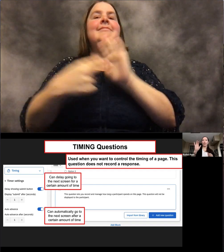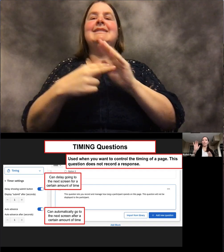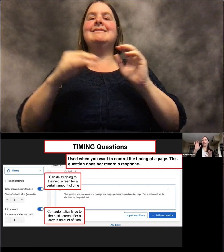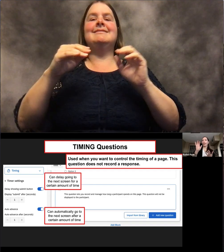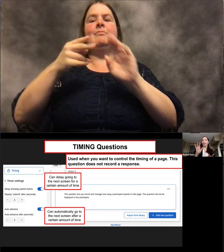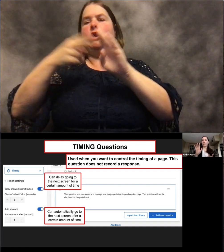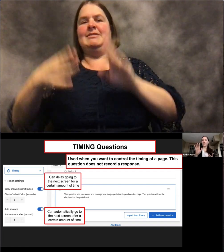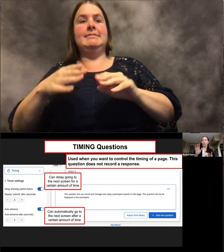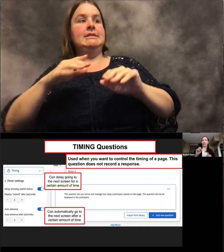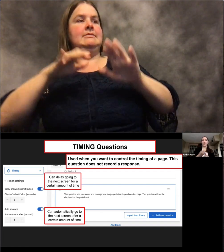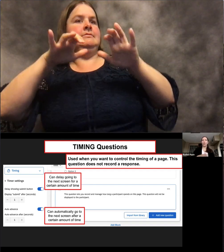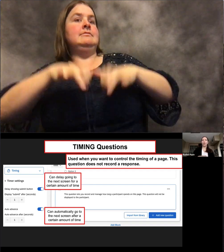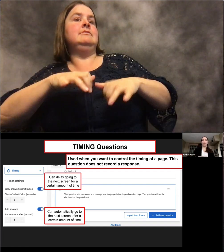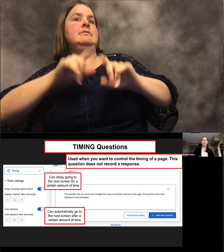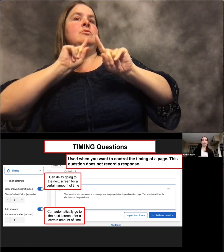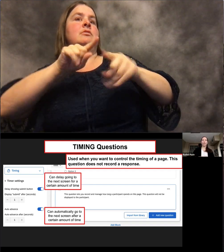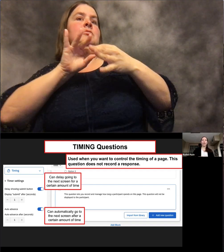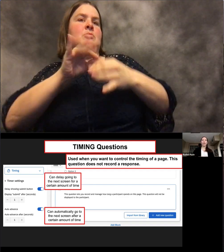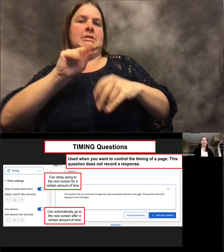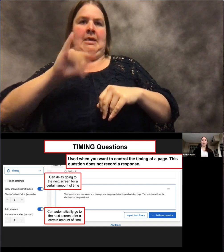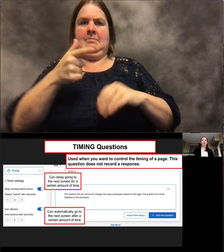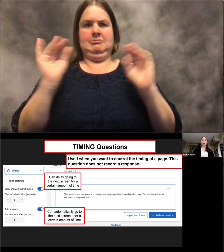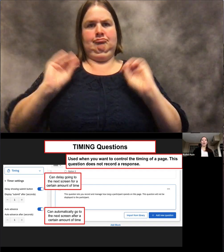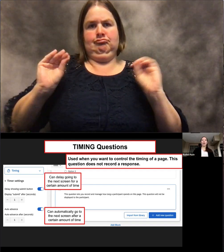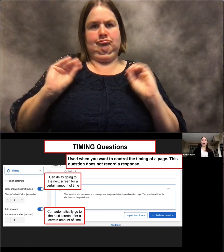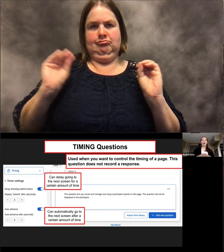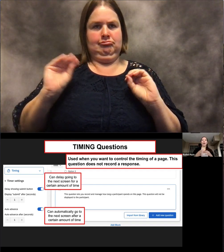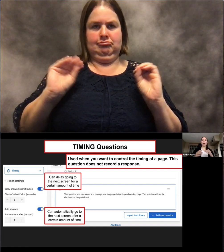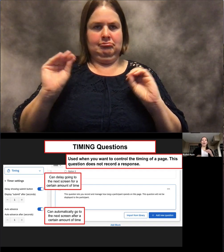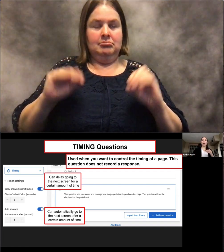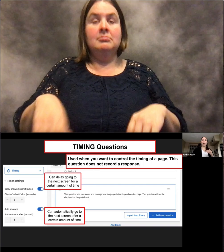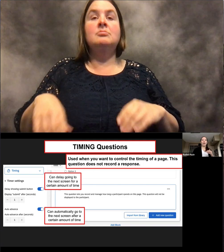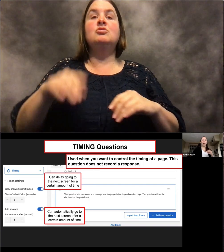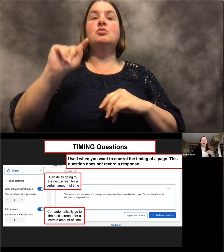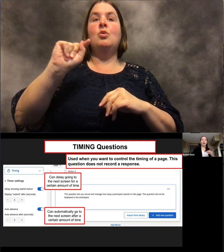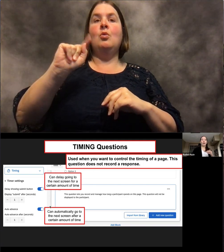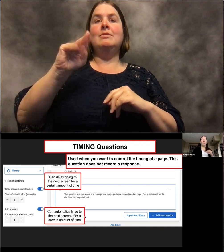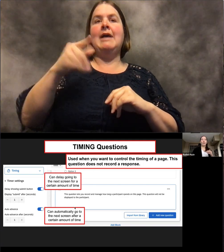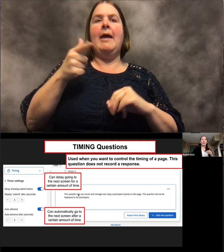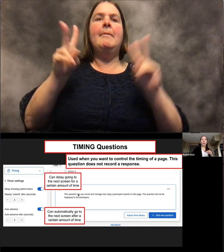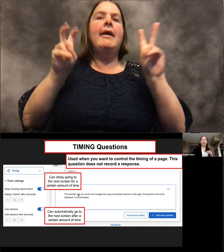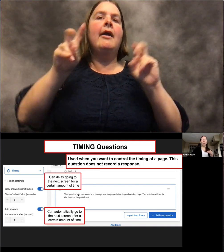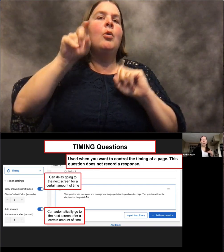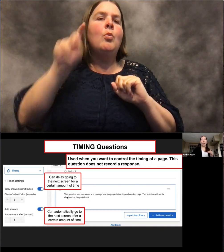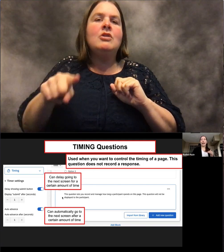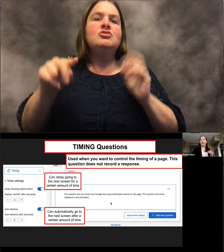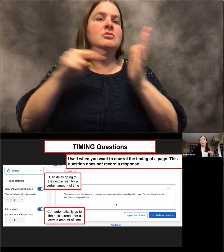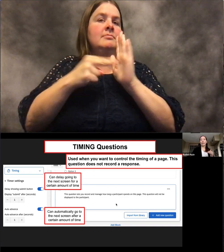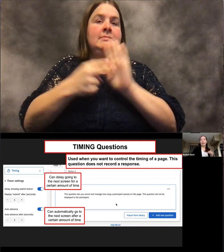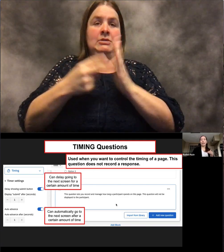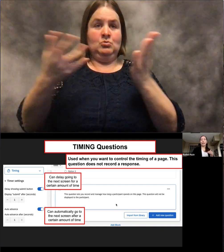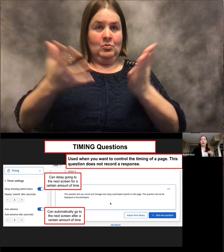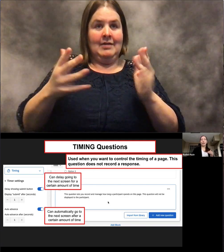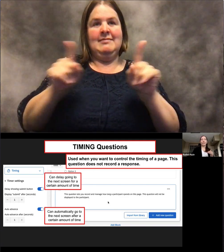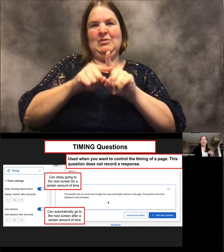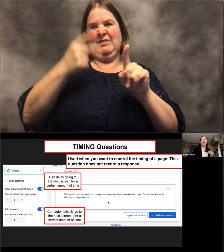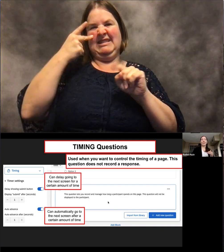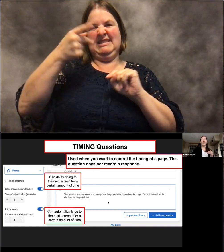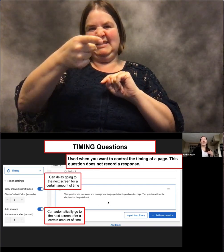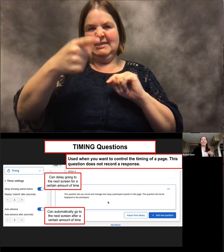like clicks, for example. So this question, as it says